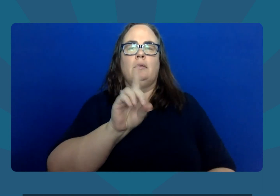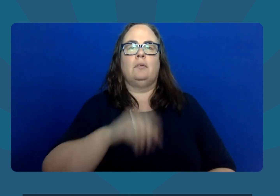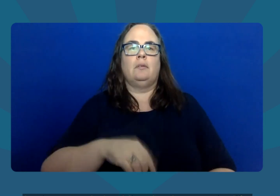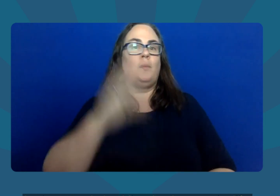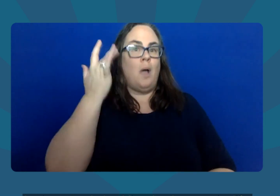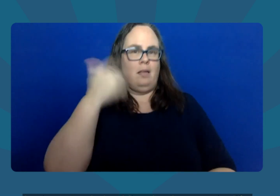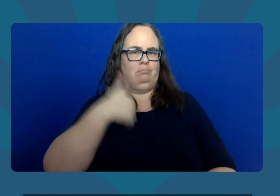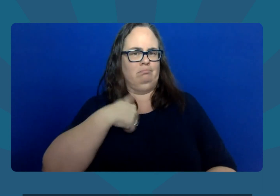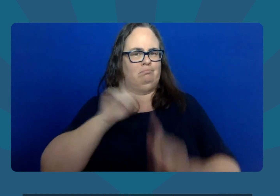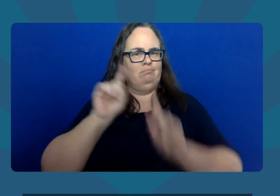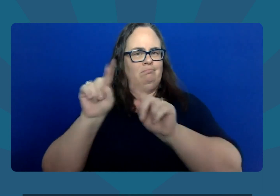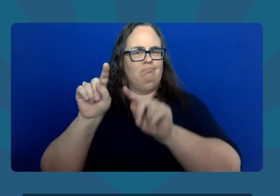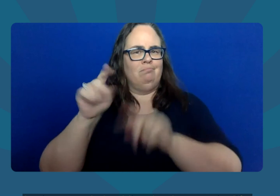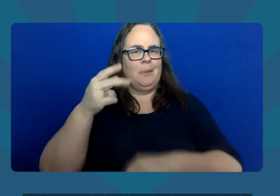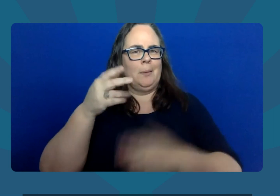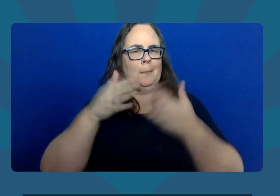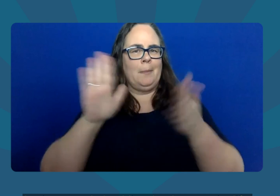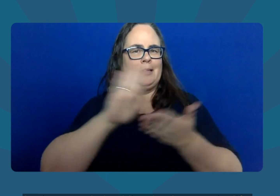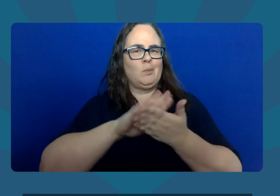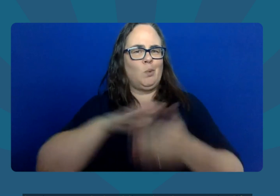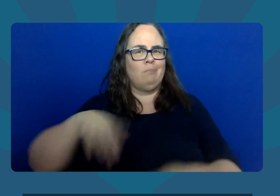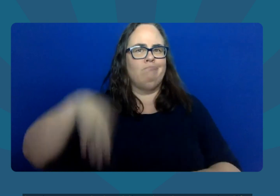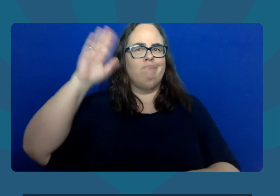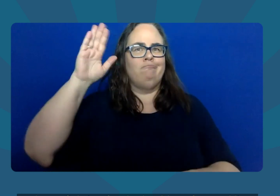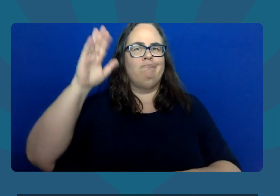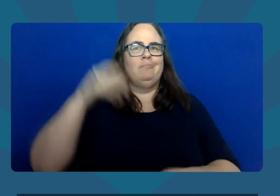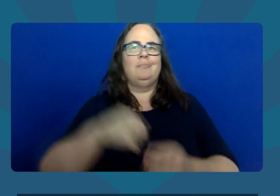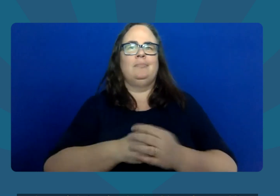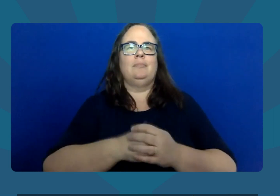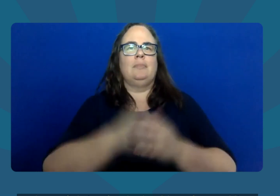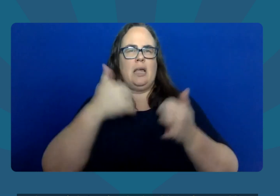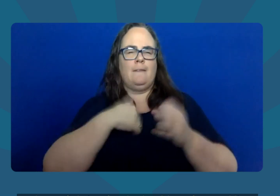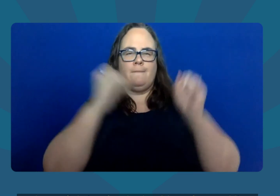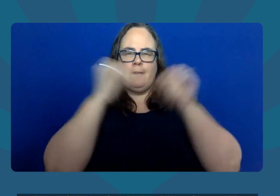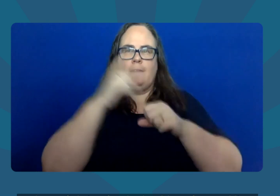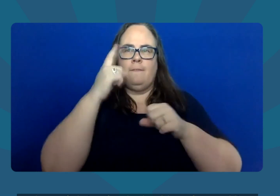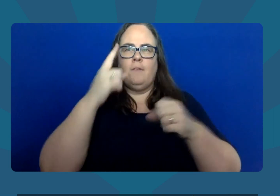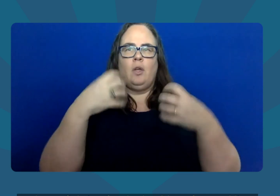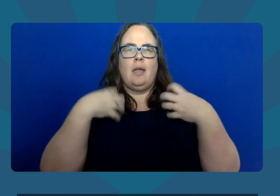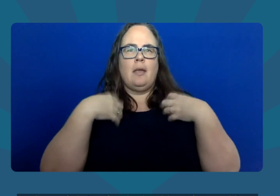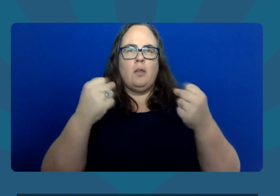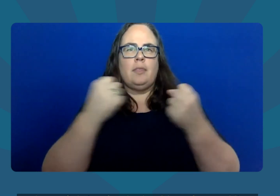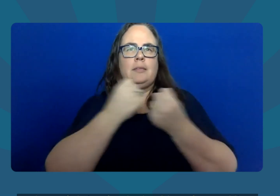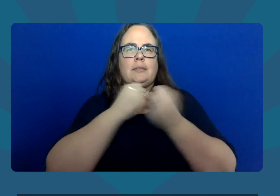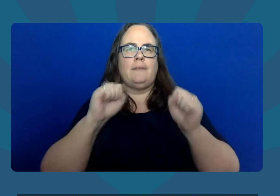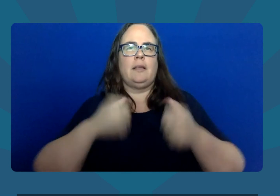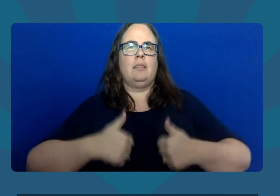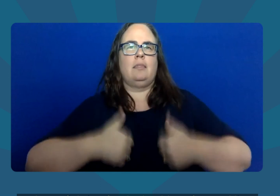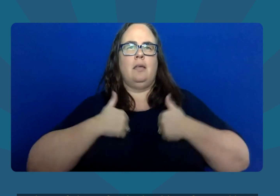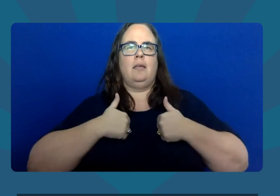Having attended public schools my entire life, and now fighting for the